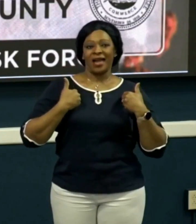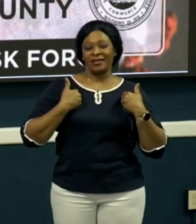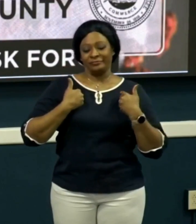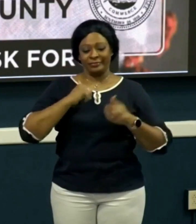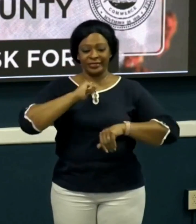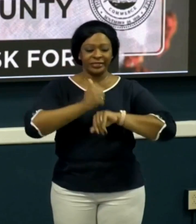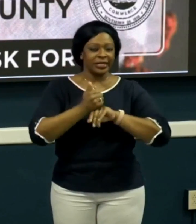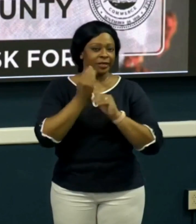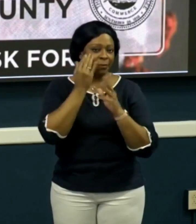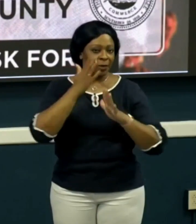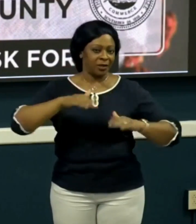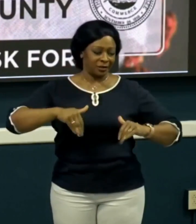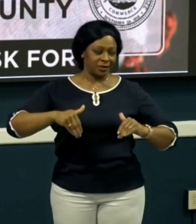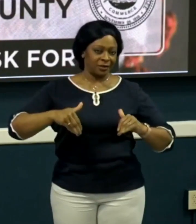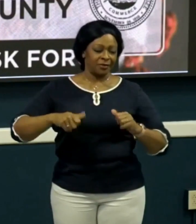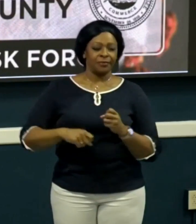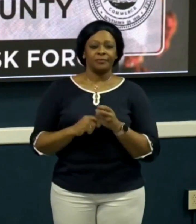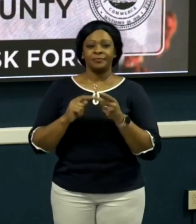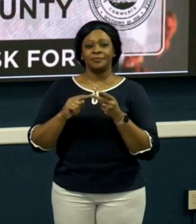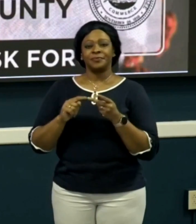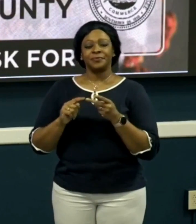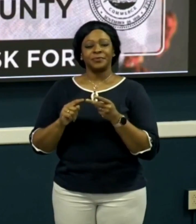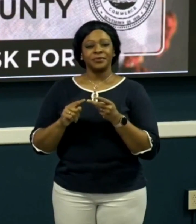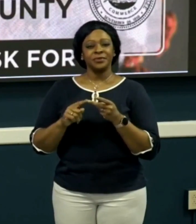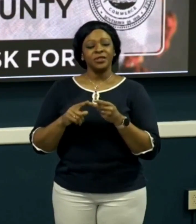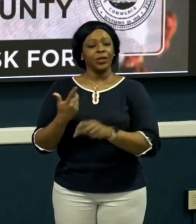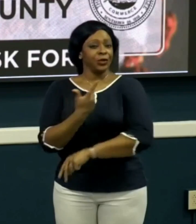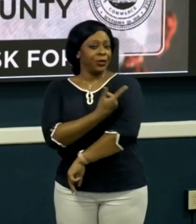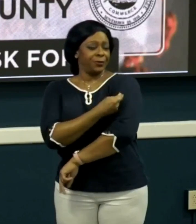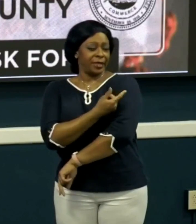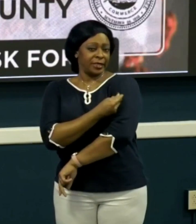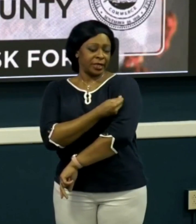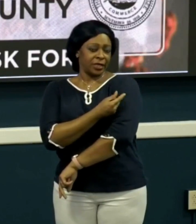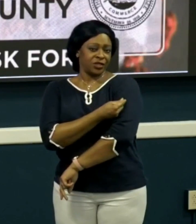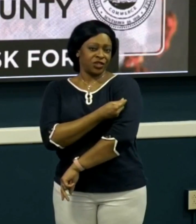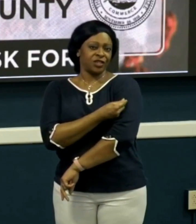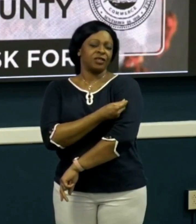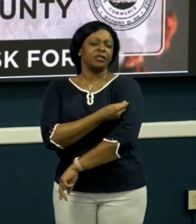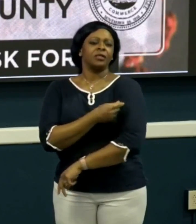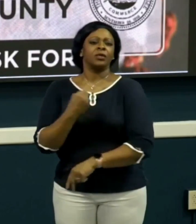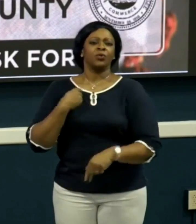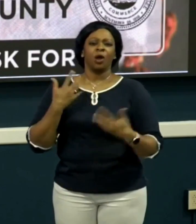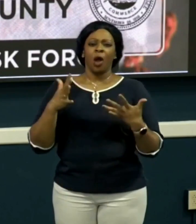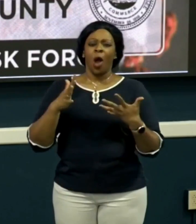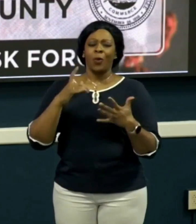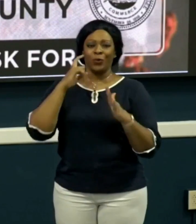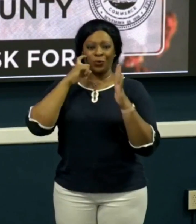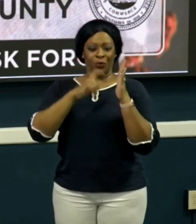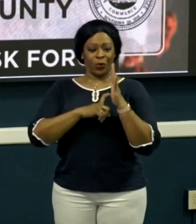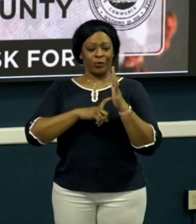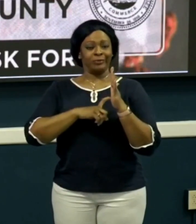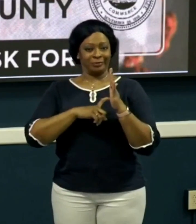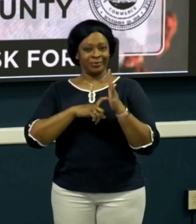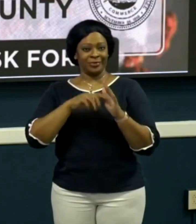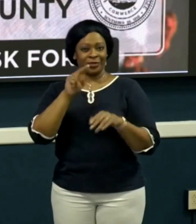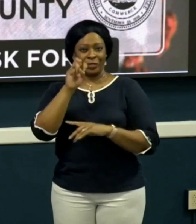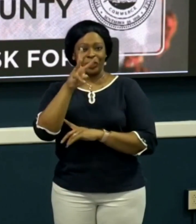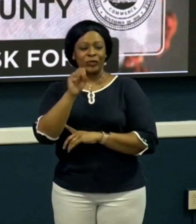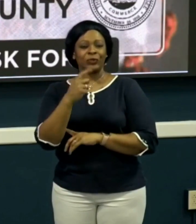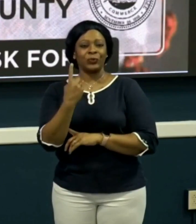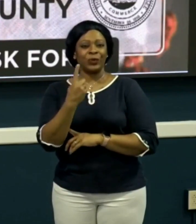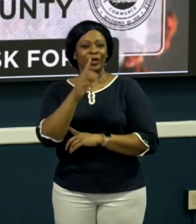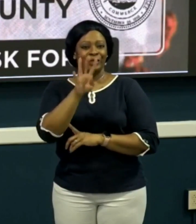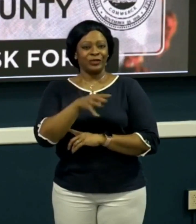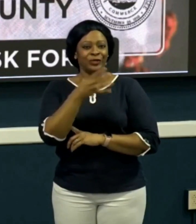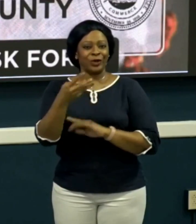now. The second is with respect to immunizations. I think we've all been following the news a little bit. There's one chart